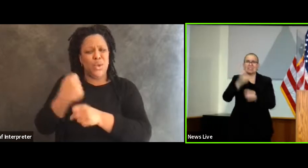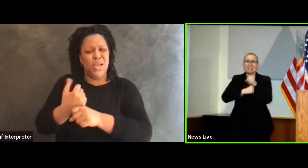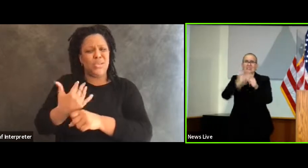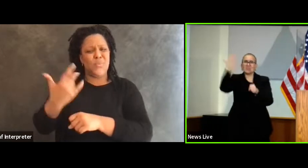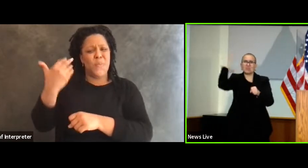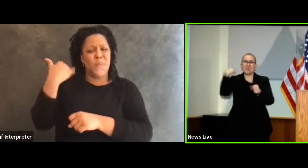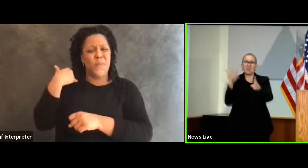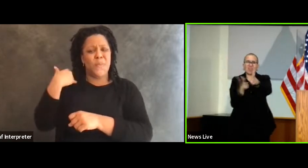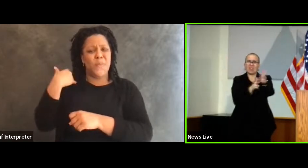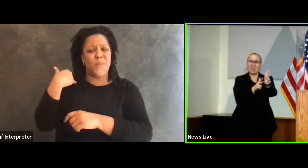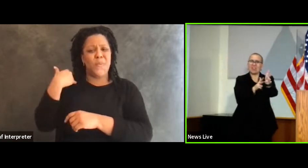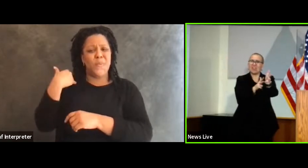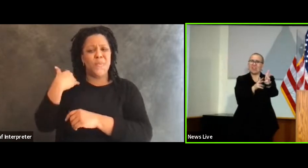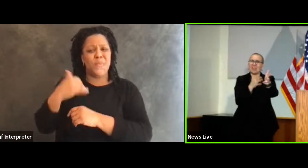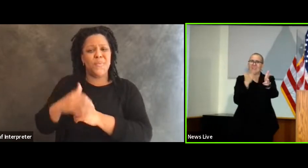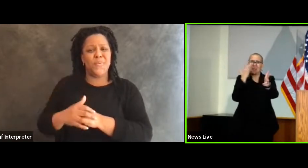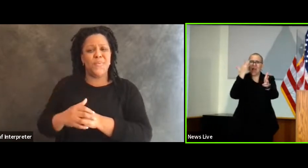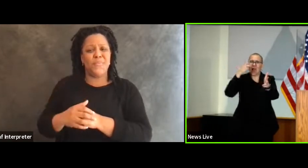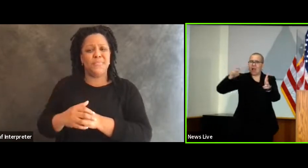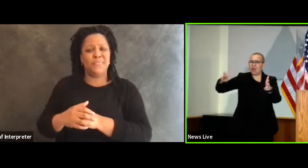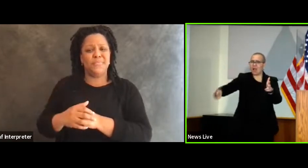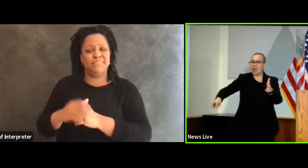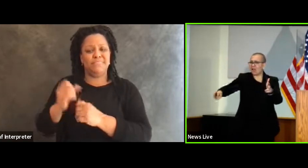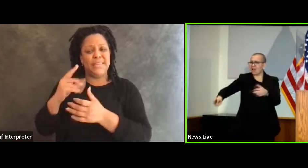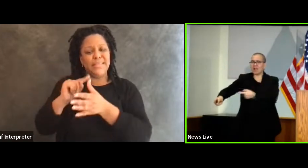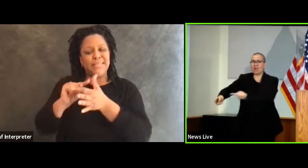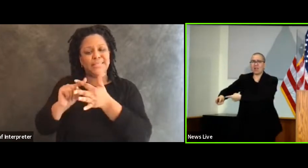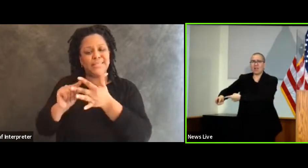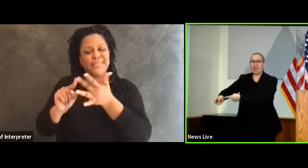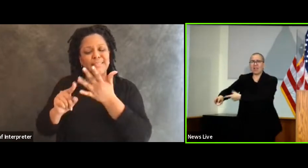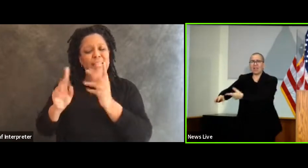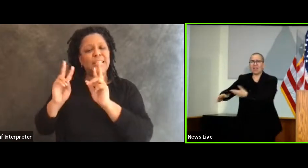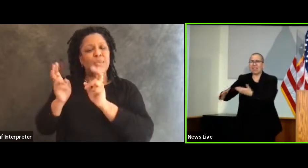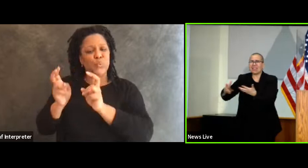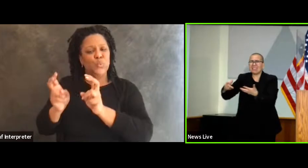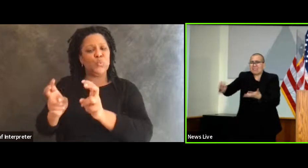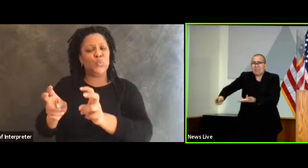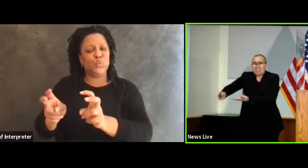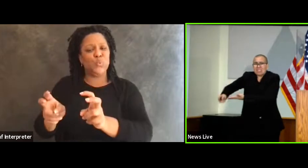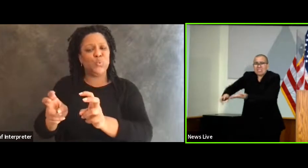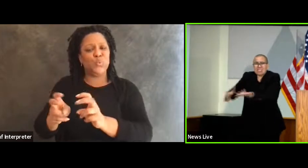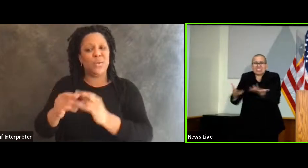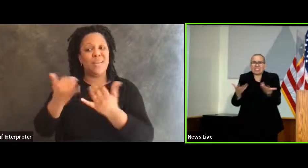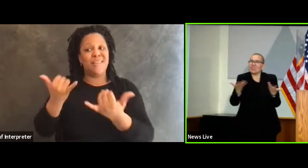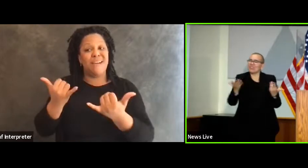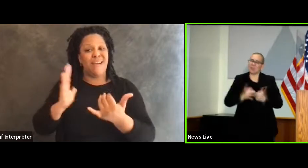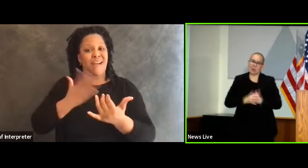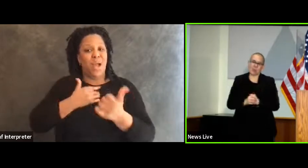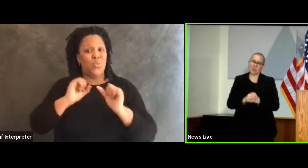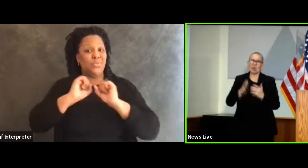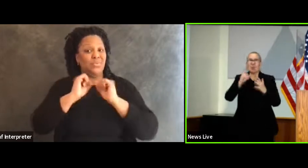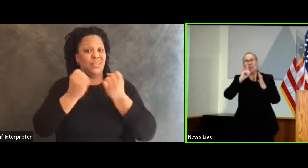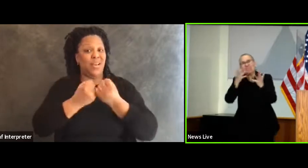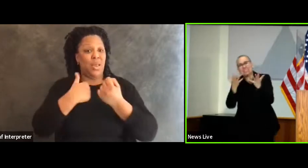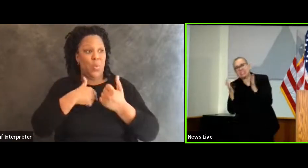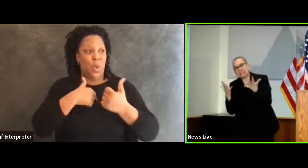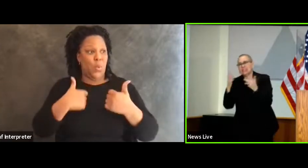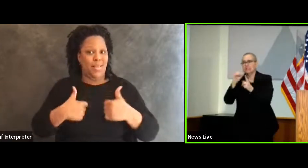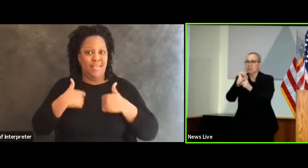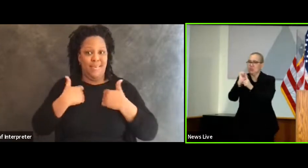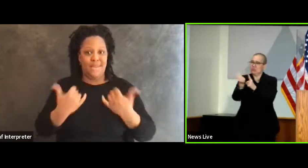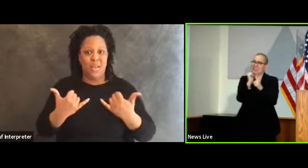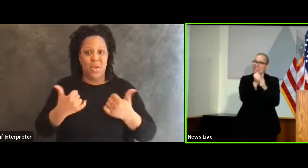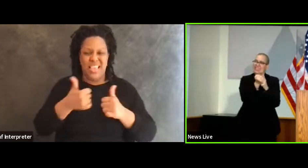issues, including the fact that we live in a society where all of us are infected by the sickness